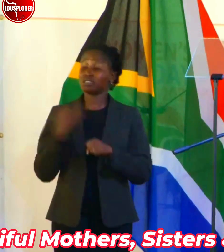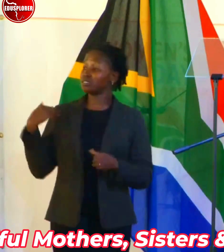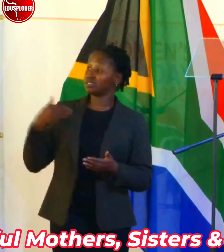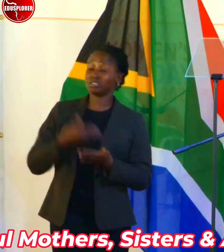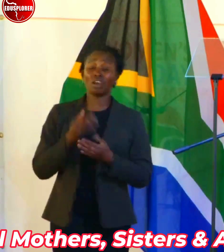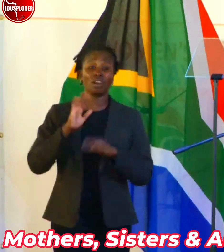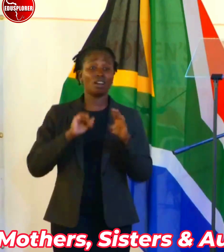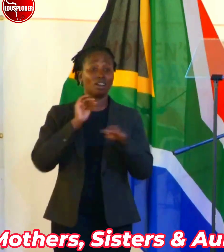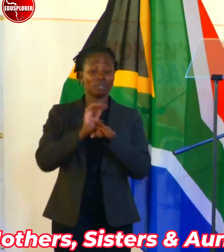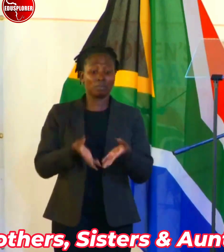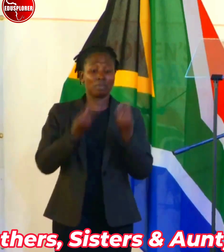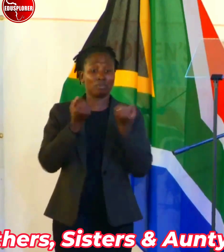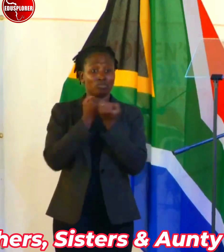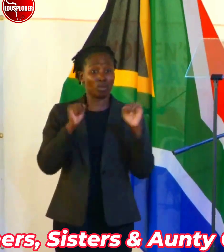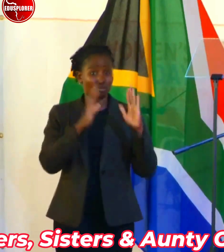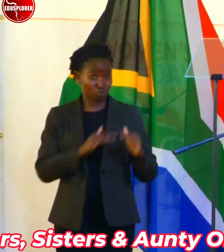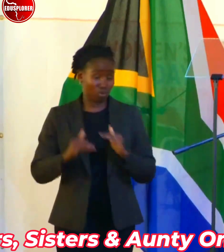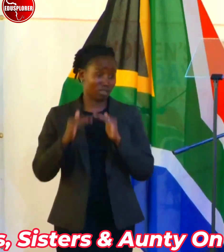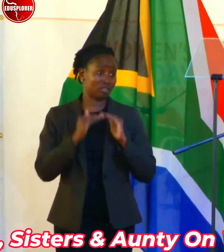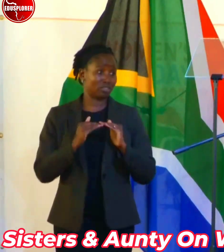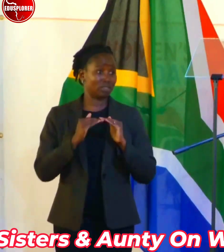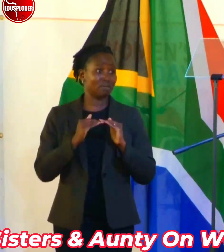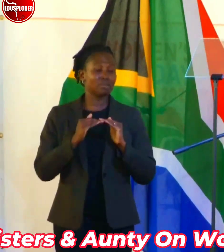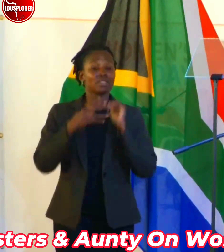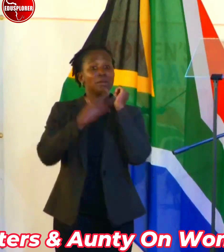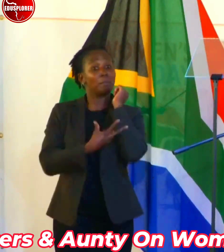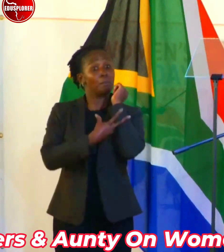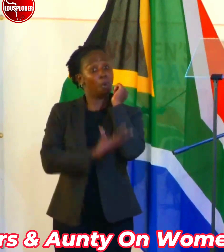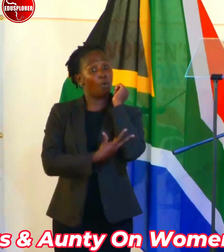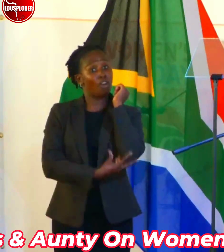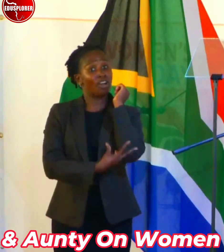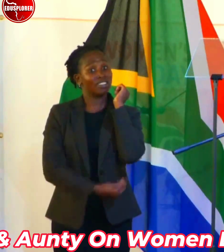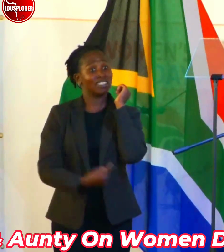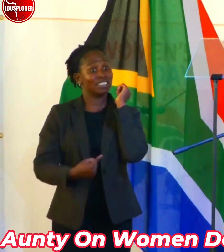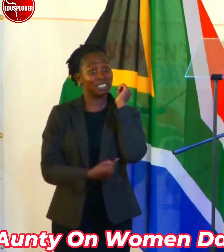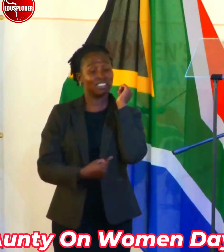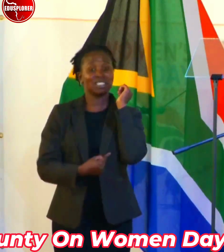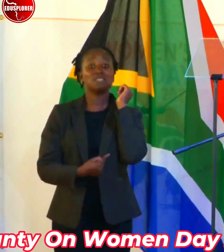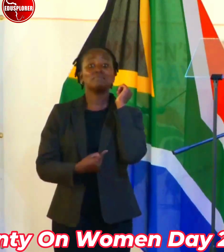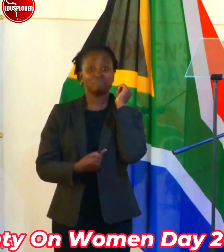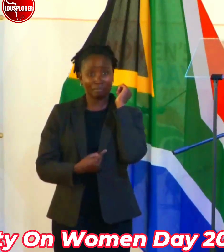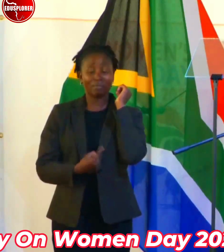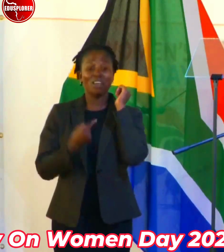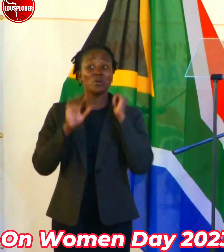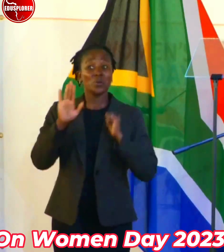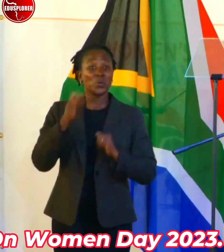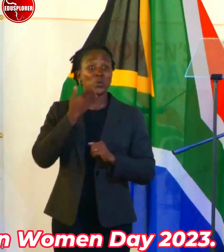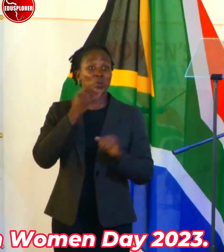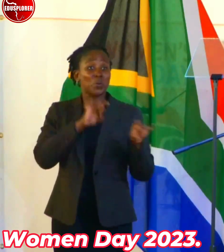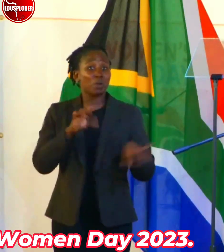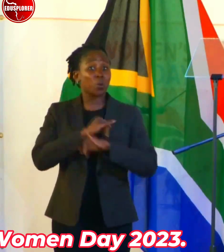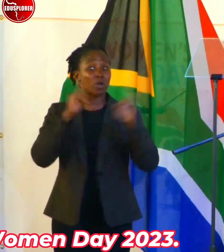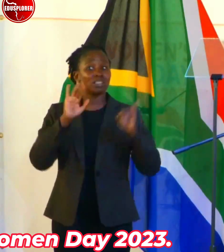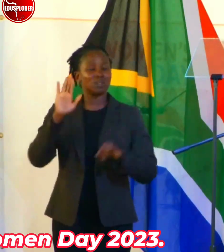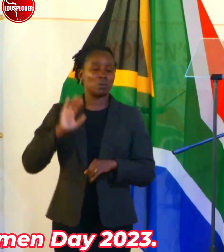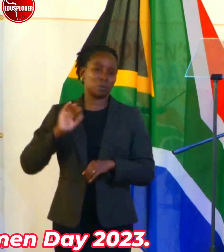democracy, the face of poverty is still the face of a black woman. And